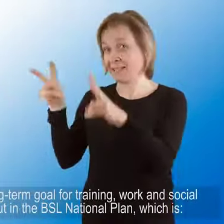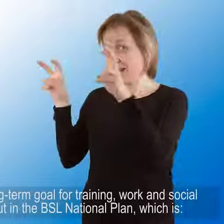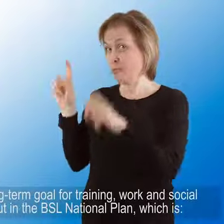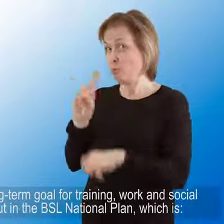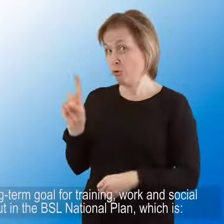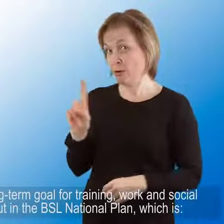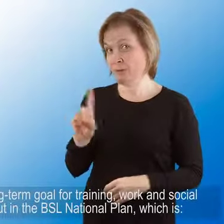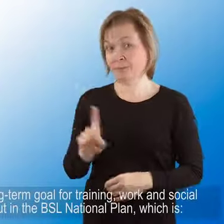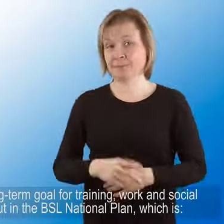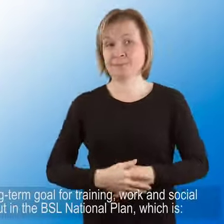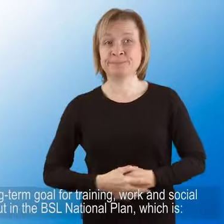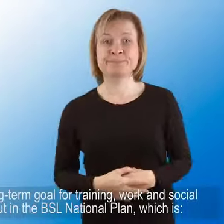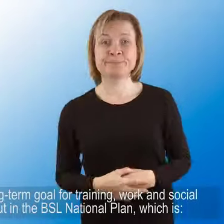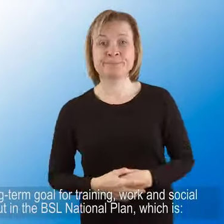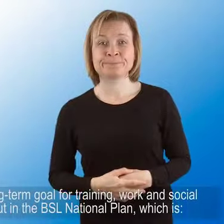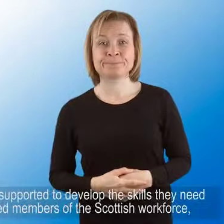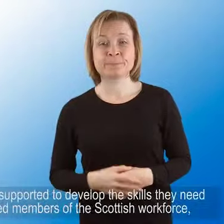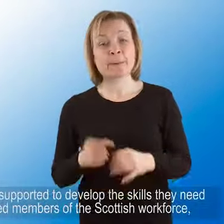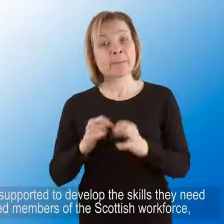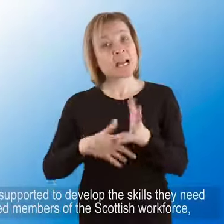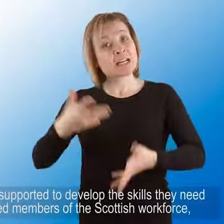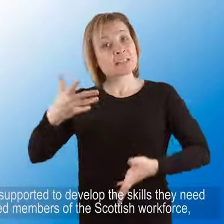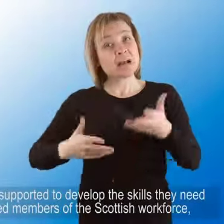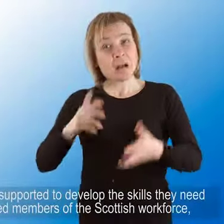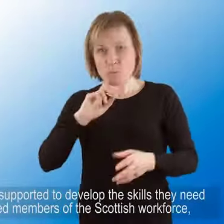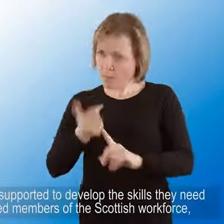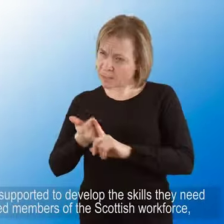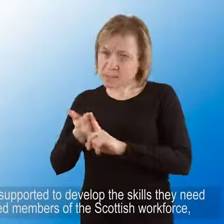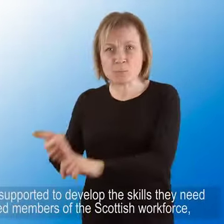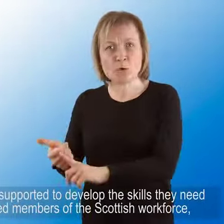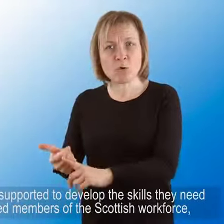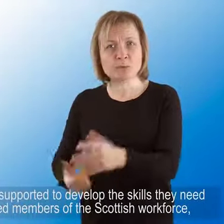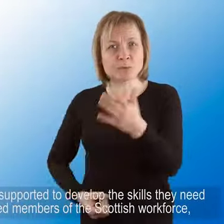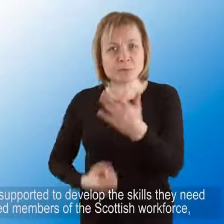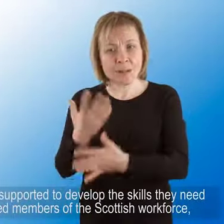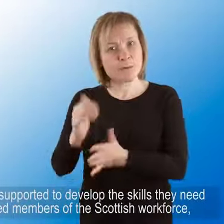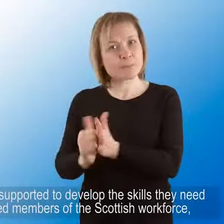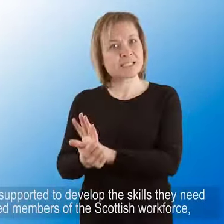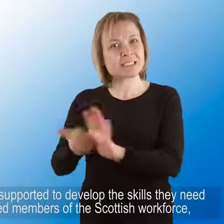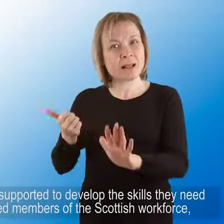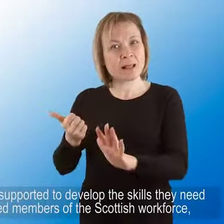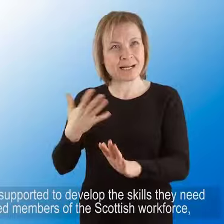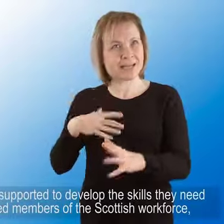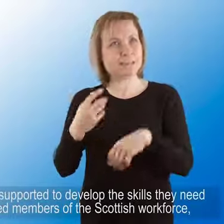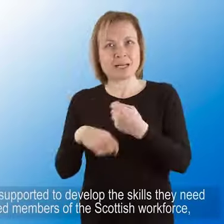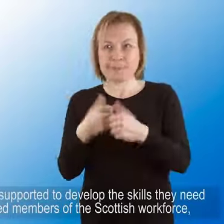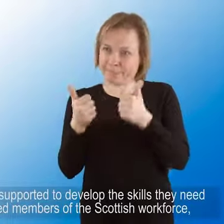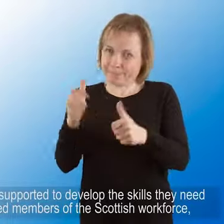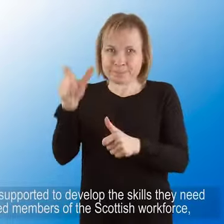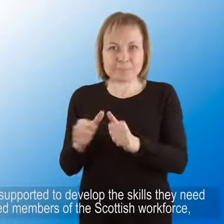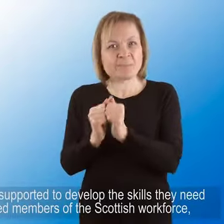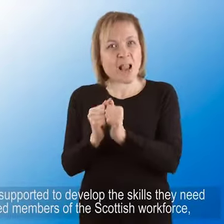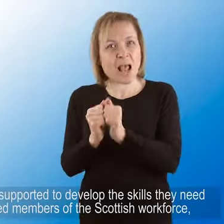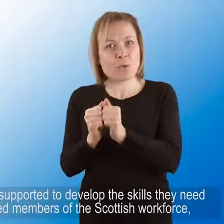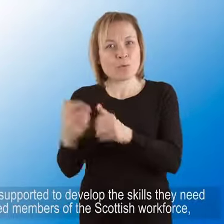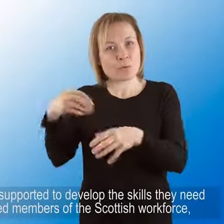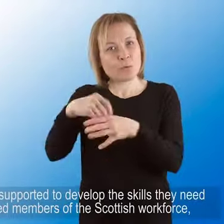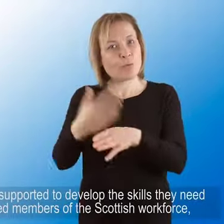is BSL users will be supported to develop the skills they need to become valued members of the